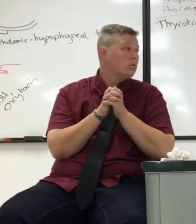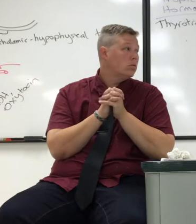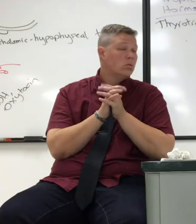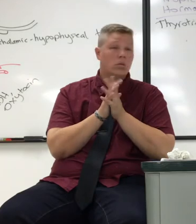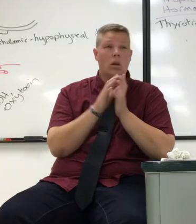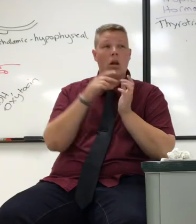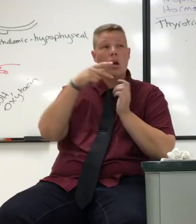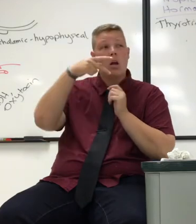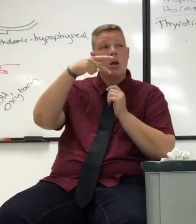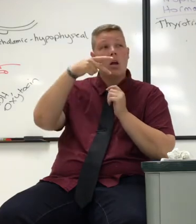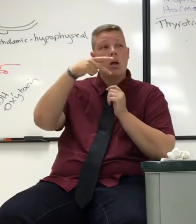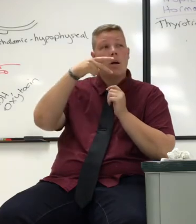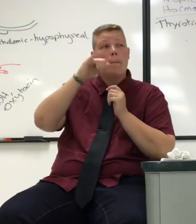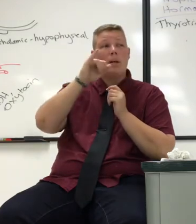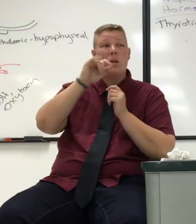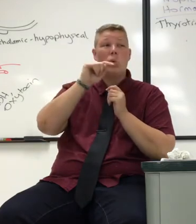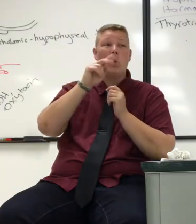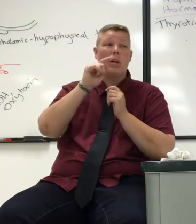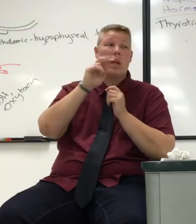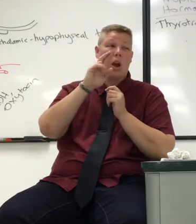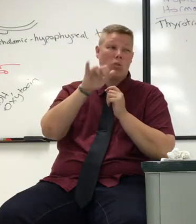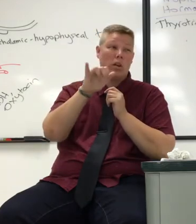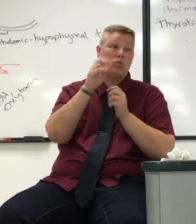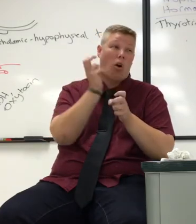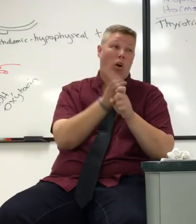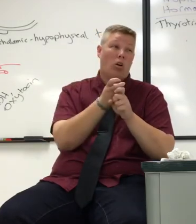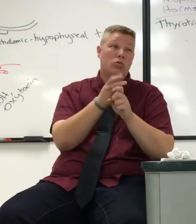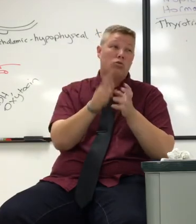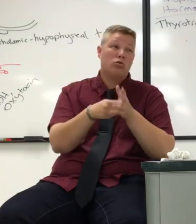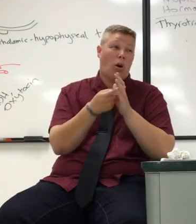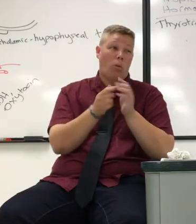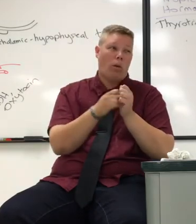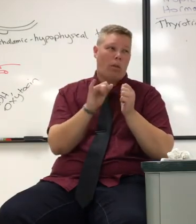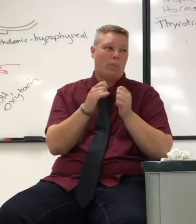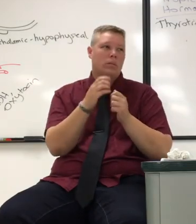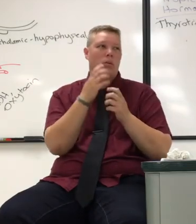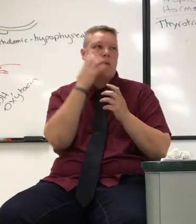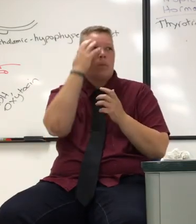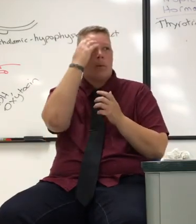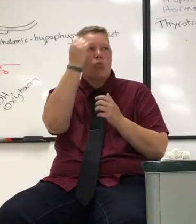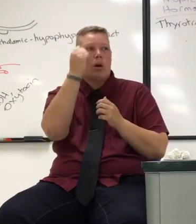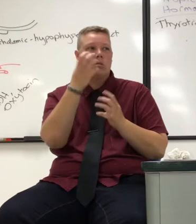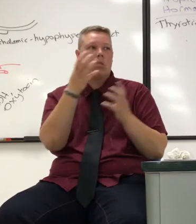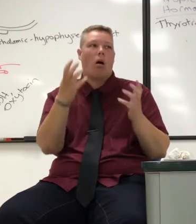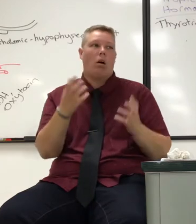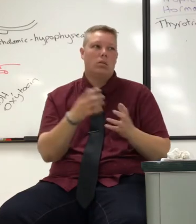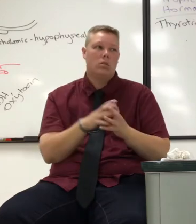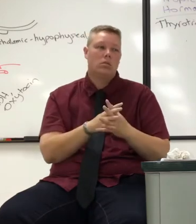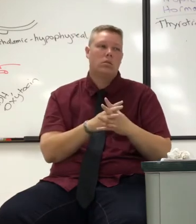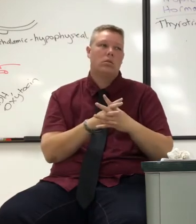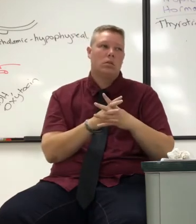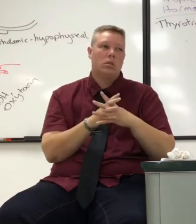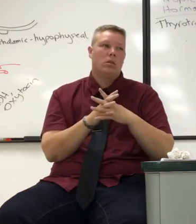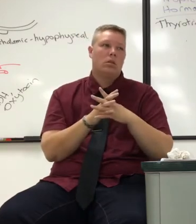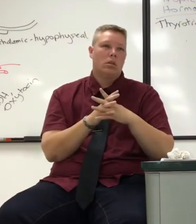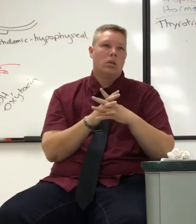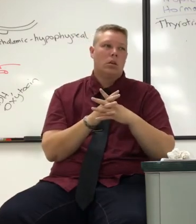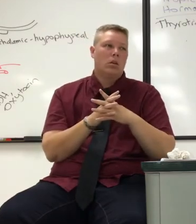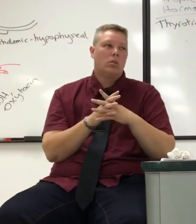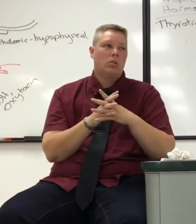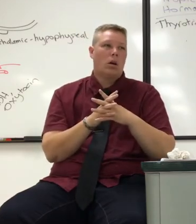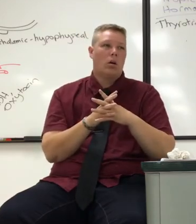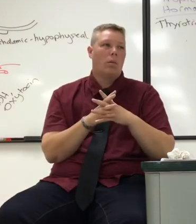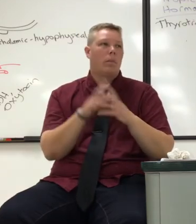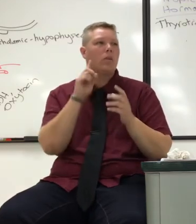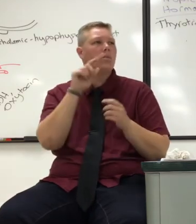And the pituitary is a tough one to start off with because it has the most things for you to memorize. And this is just kind of like the first regulatory hormone.